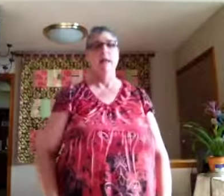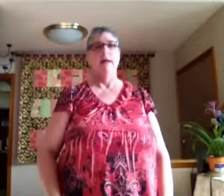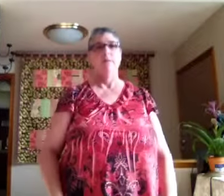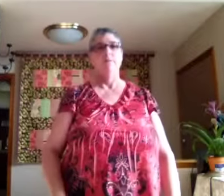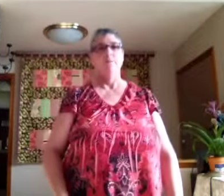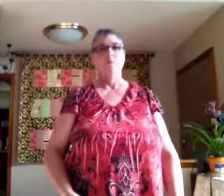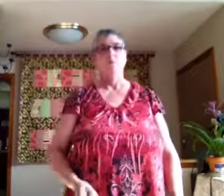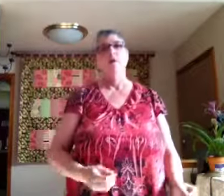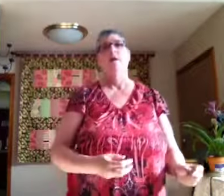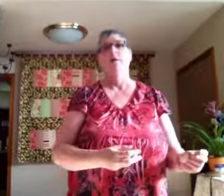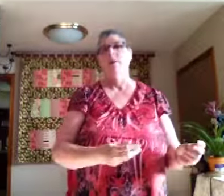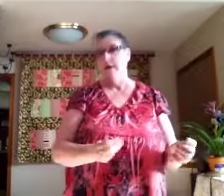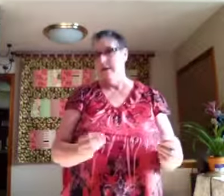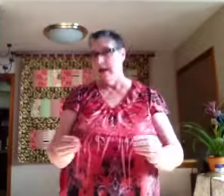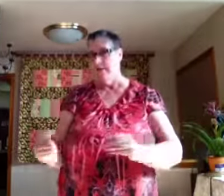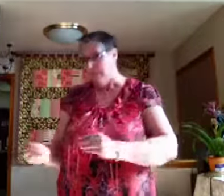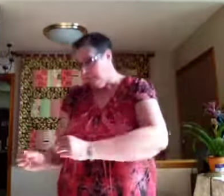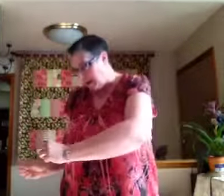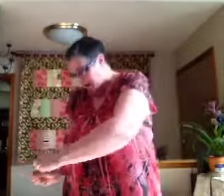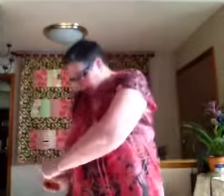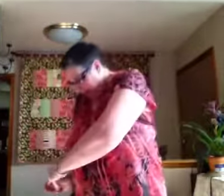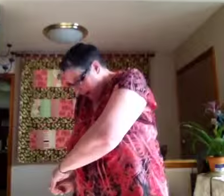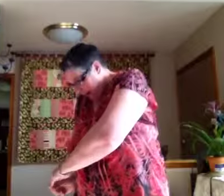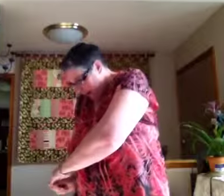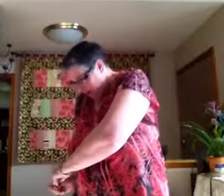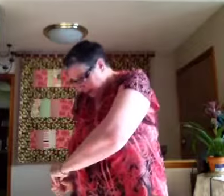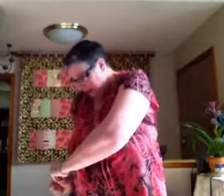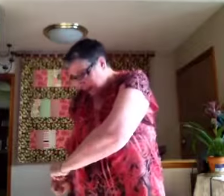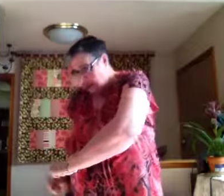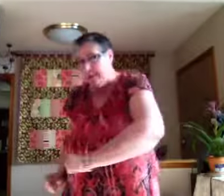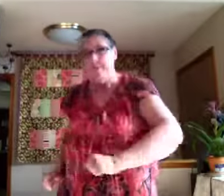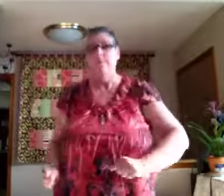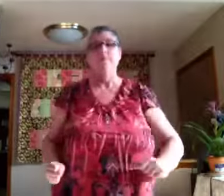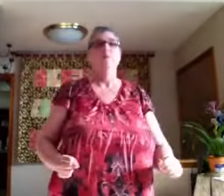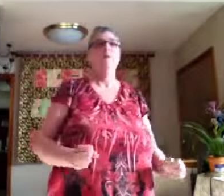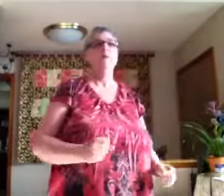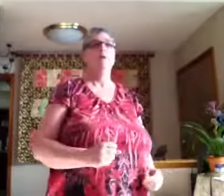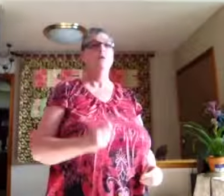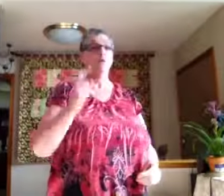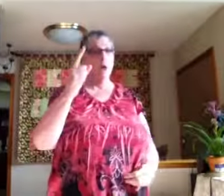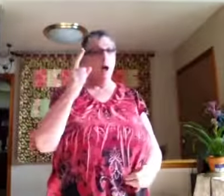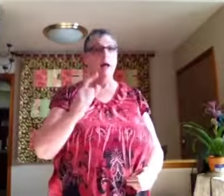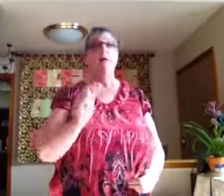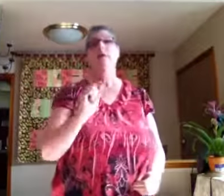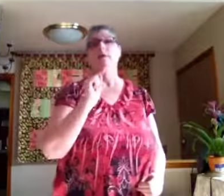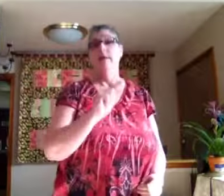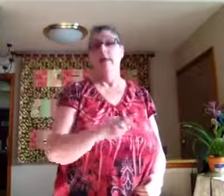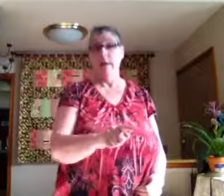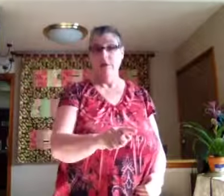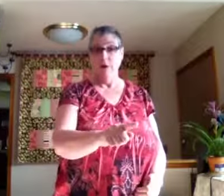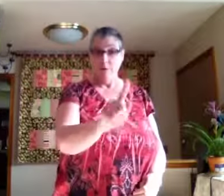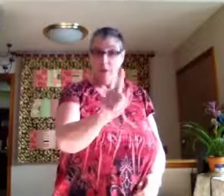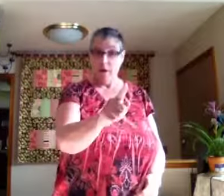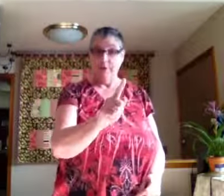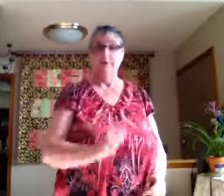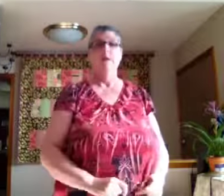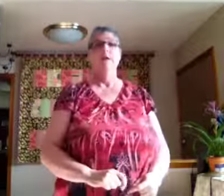man. Then David tried to hide his sins. So God sent Nathan a prophet